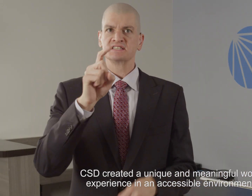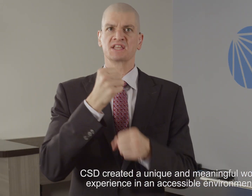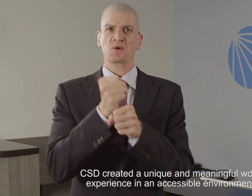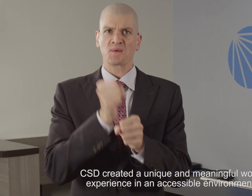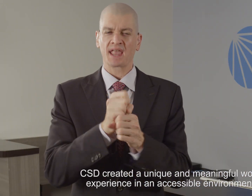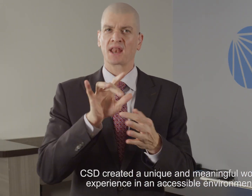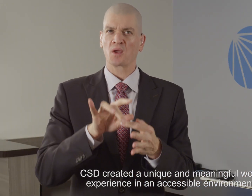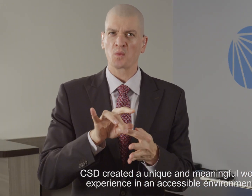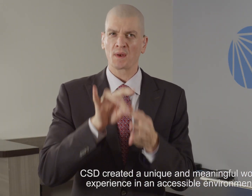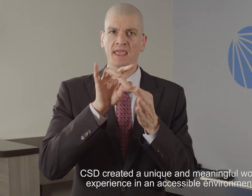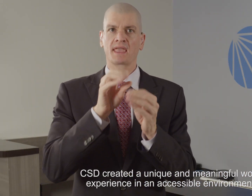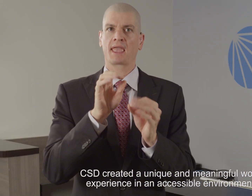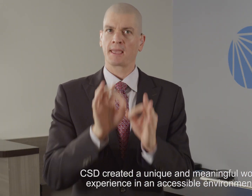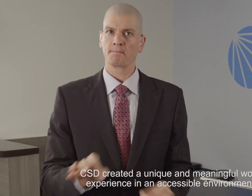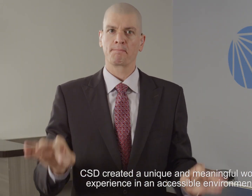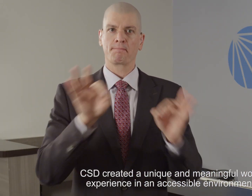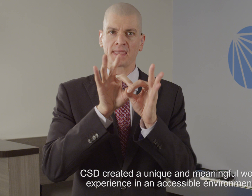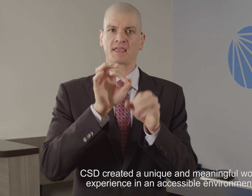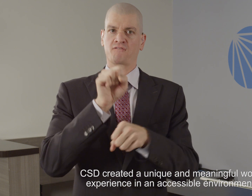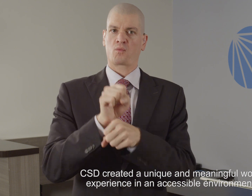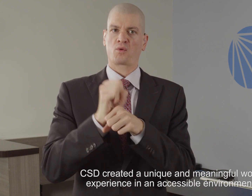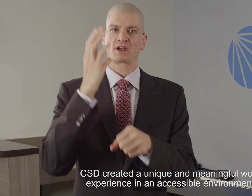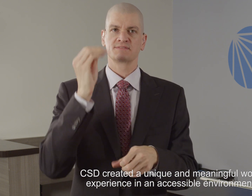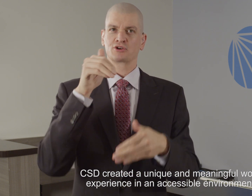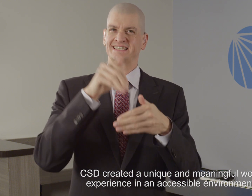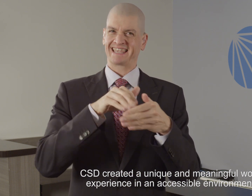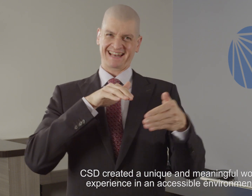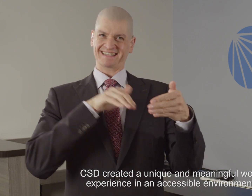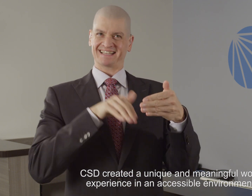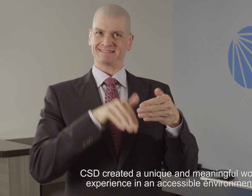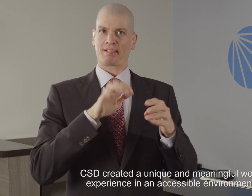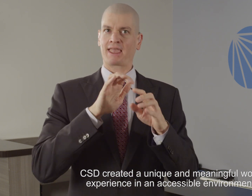CSD created a unique and meaningful work experience in an accessible environment.